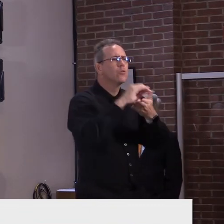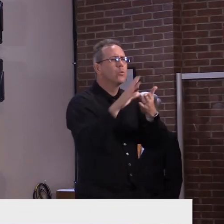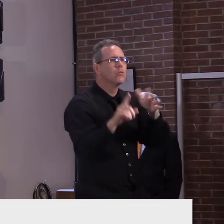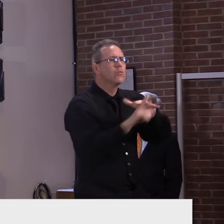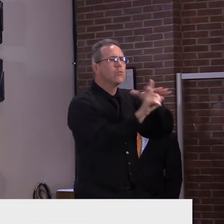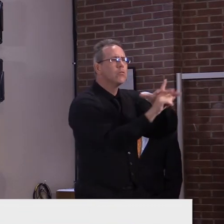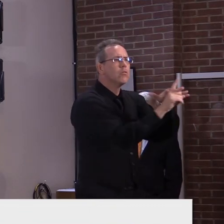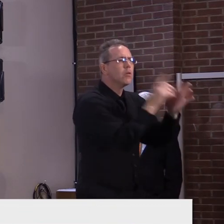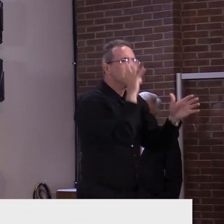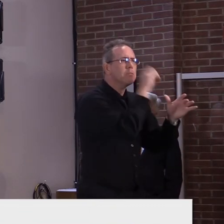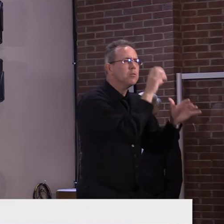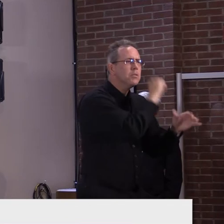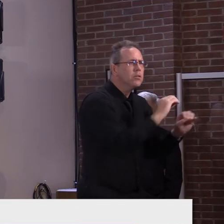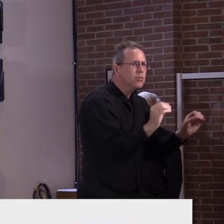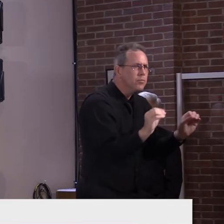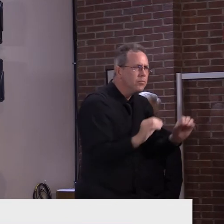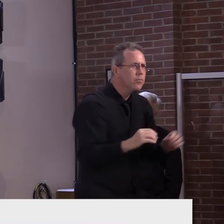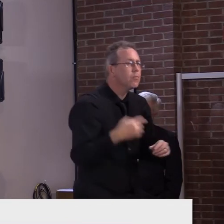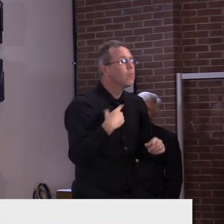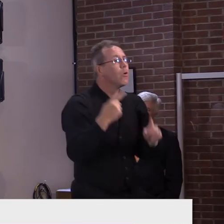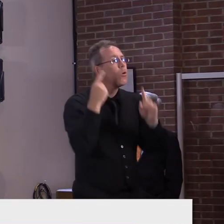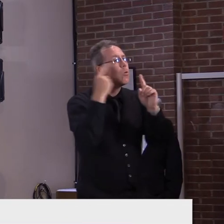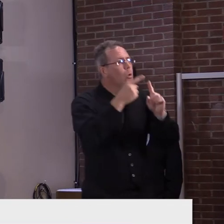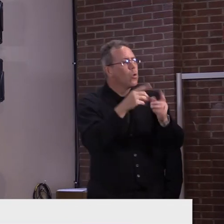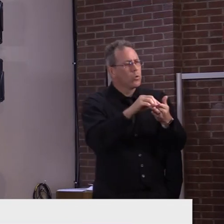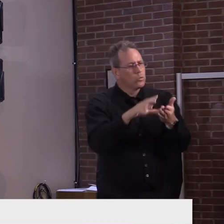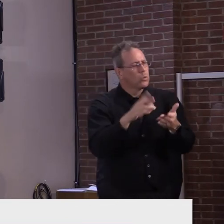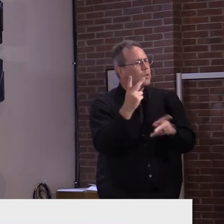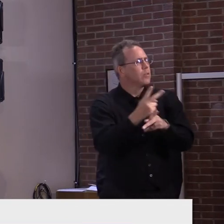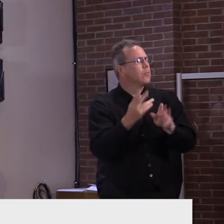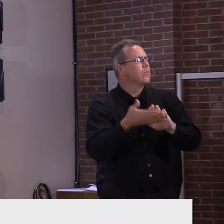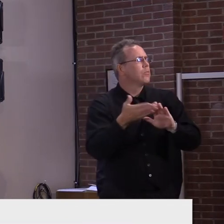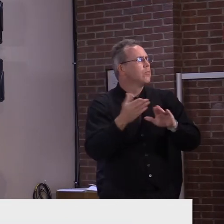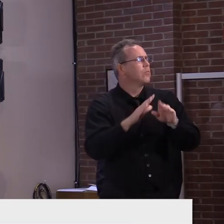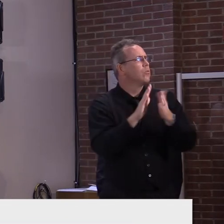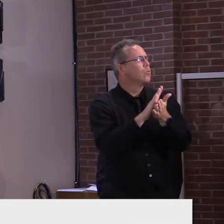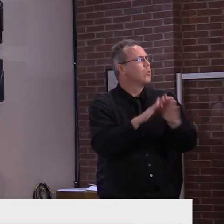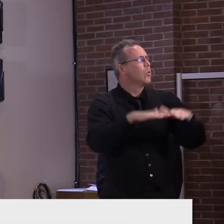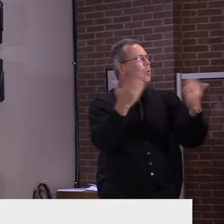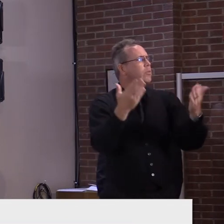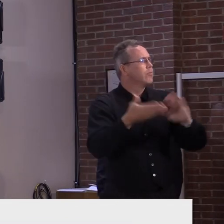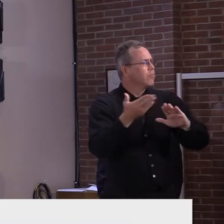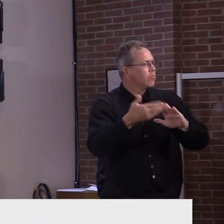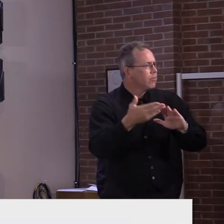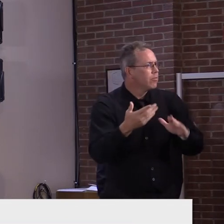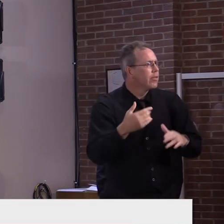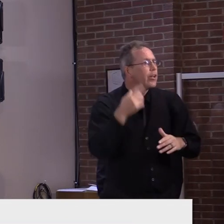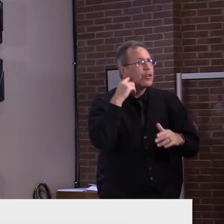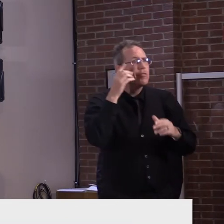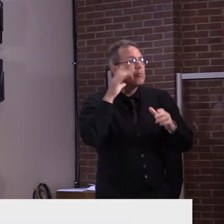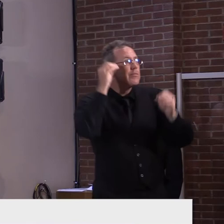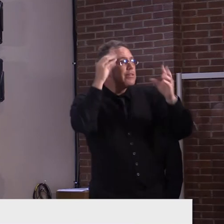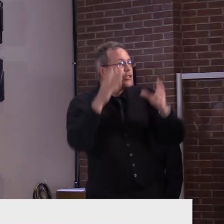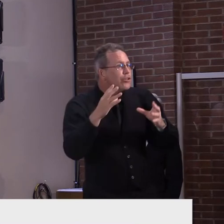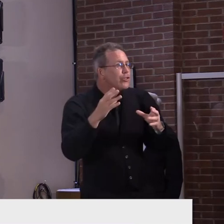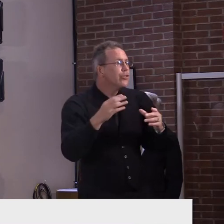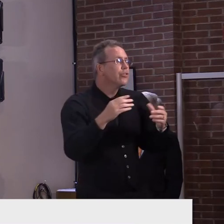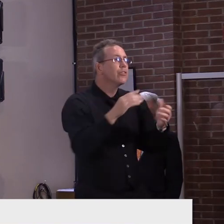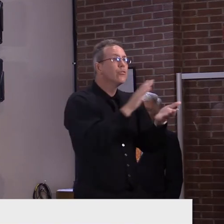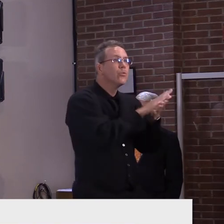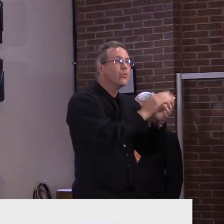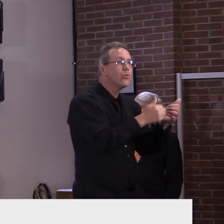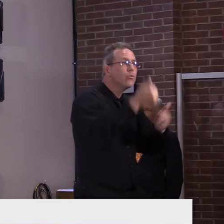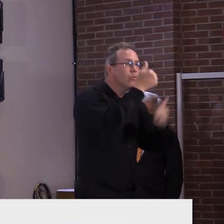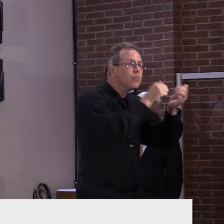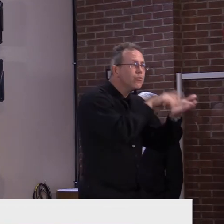And I will say from anecdotal conversations I've had with teachers and principals in schools across the state that school opening is going very well